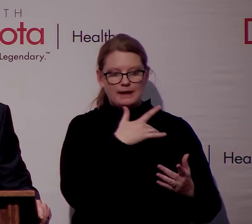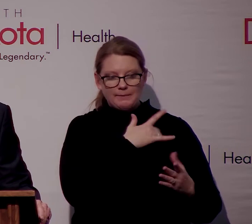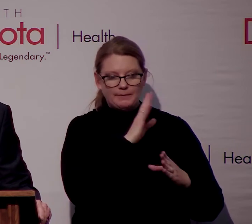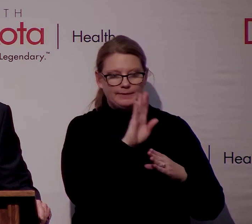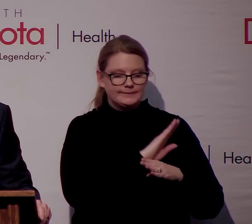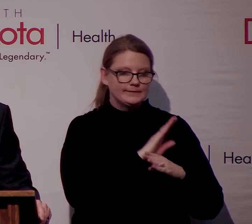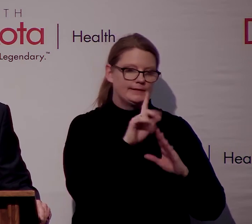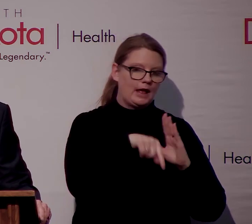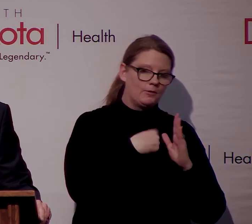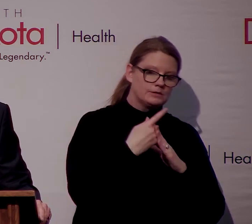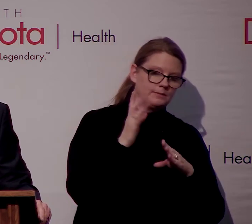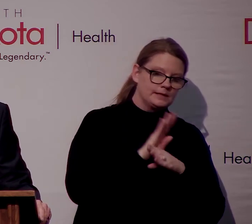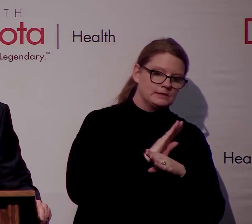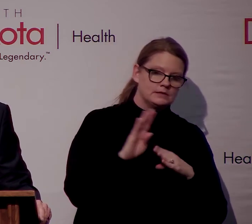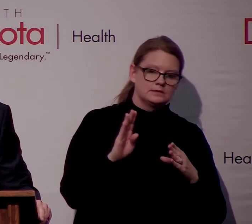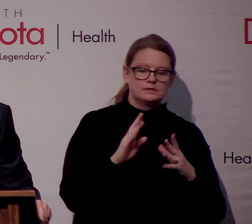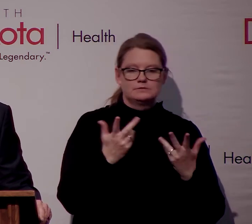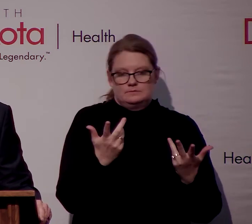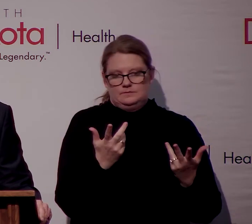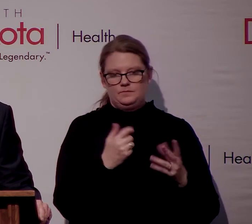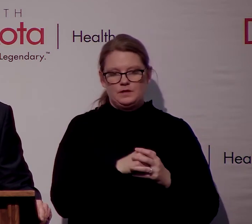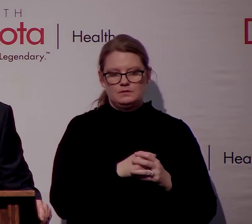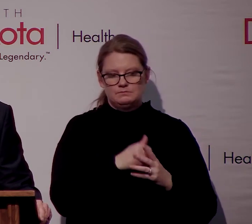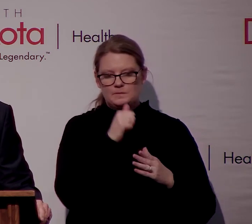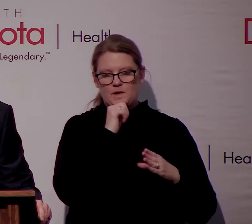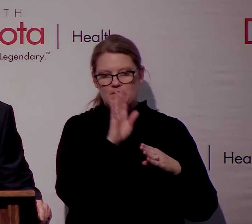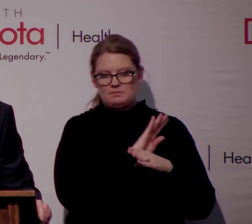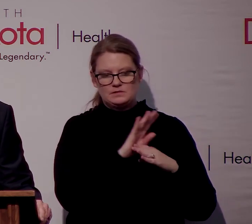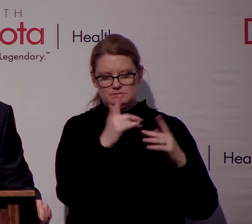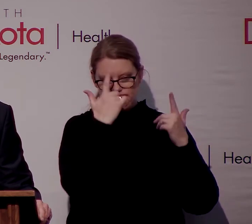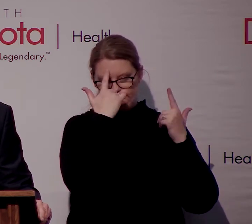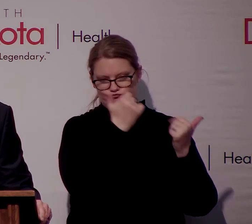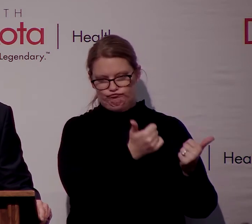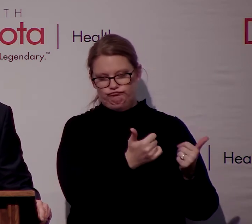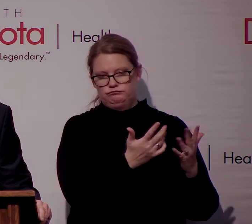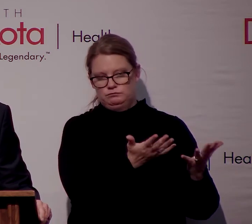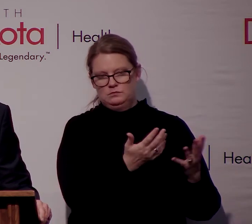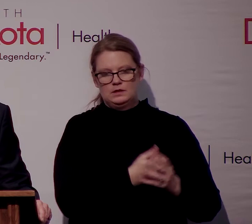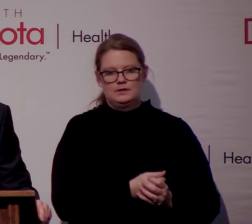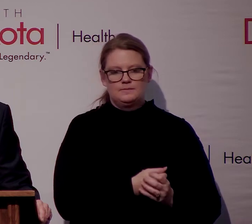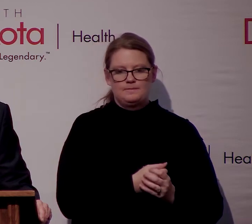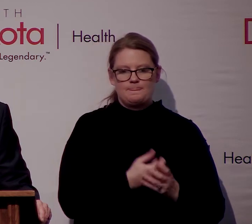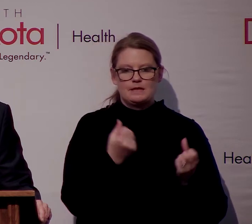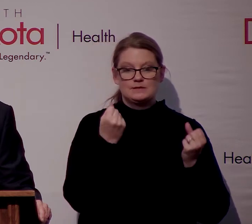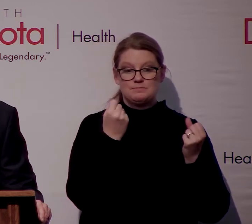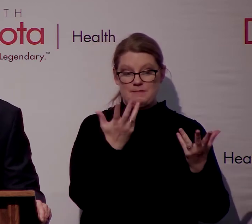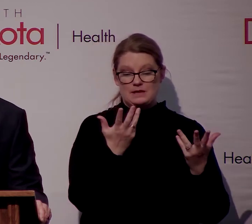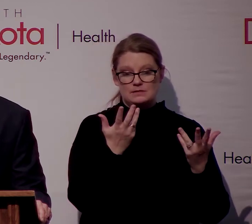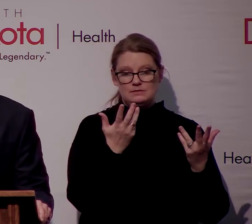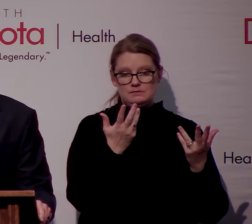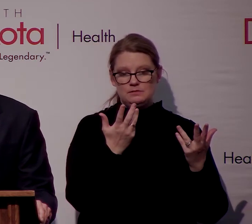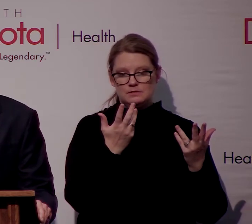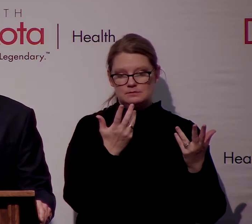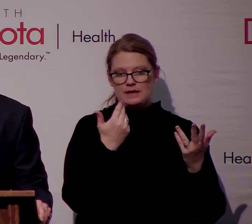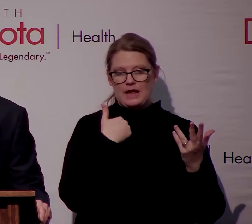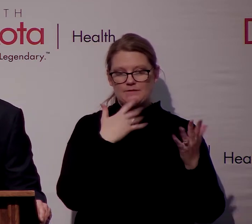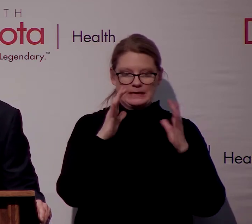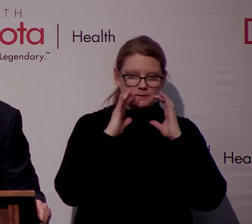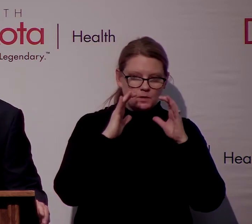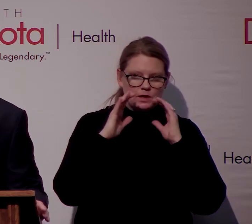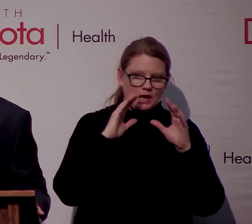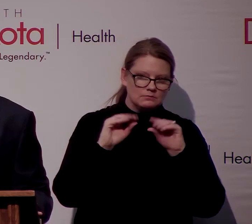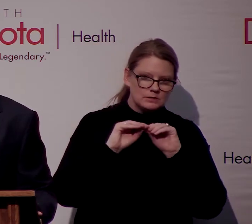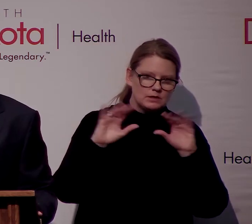hours of their business, that the private sector can continue to make those decisions, and as many already have, communicate clearly with